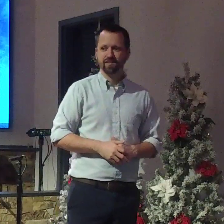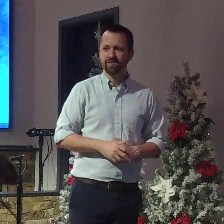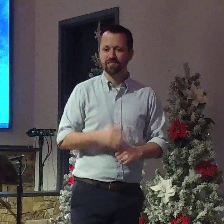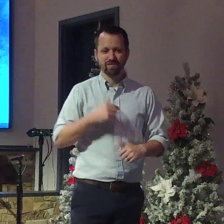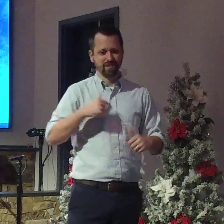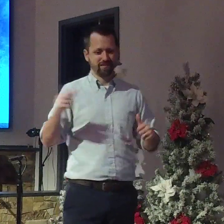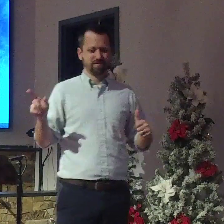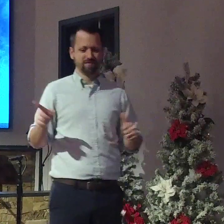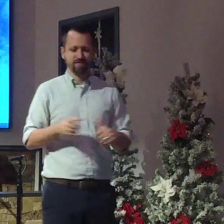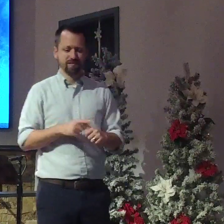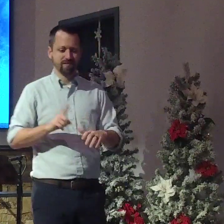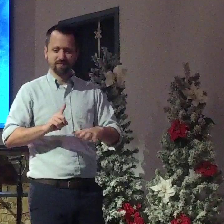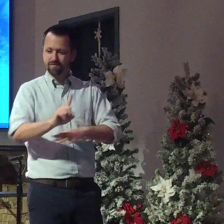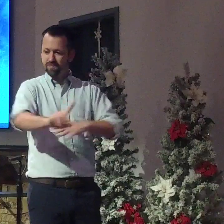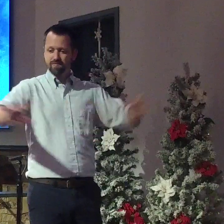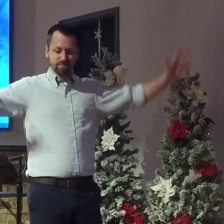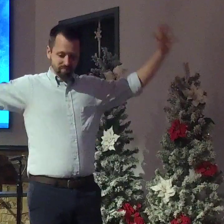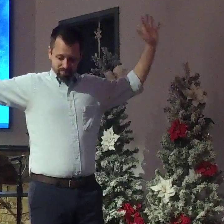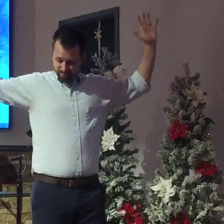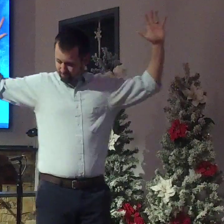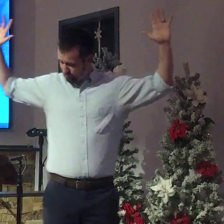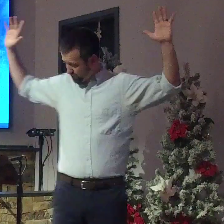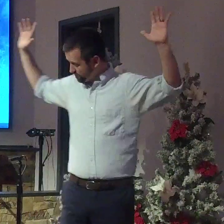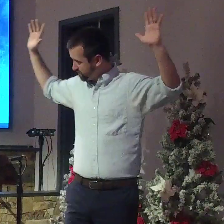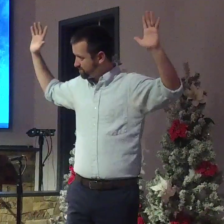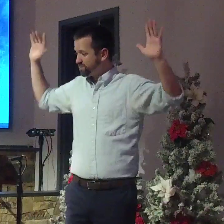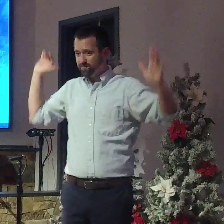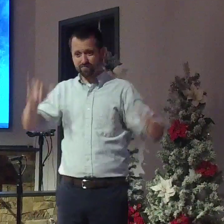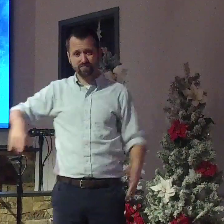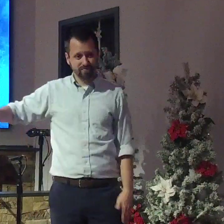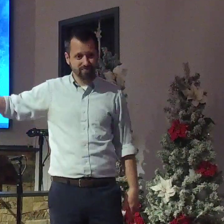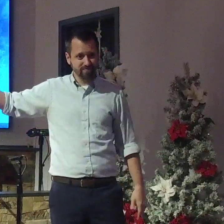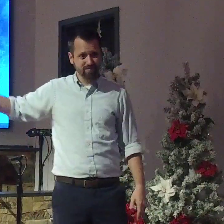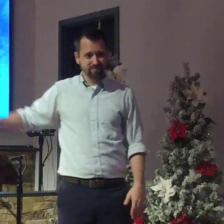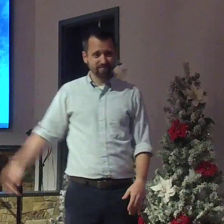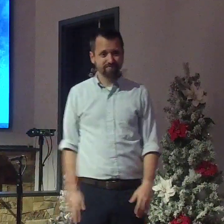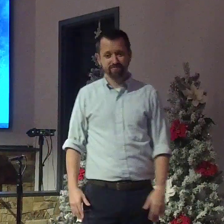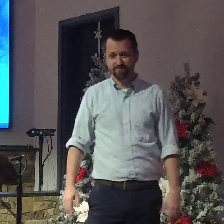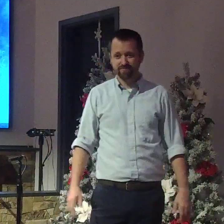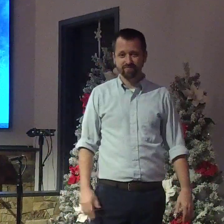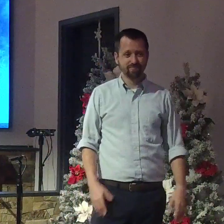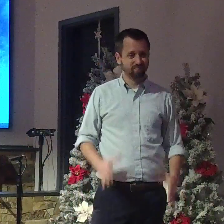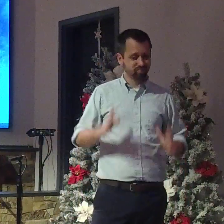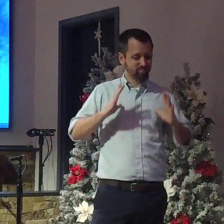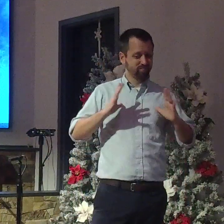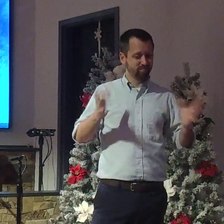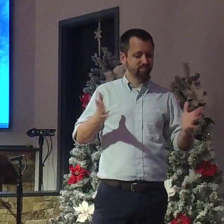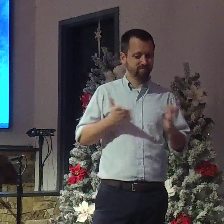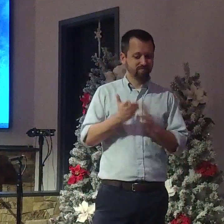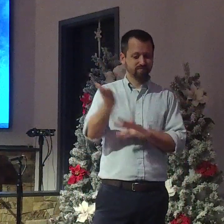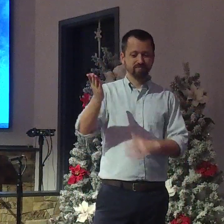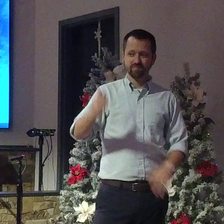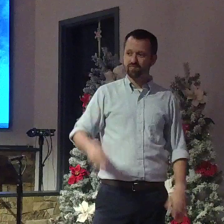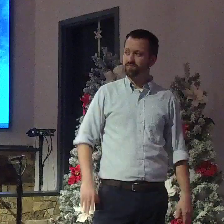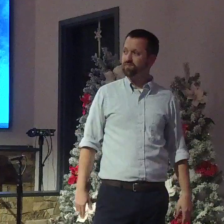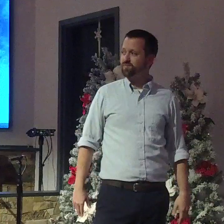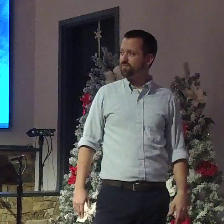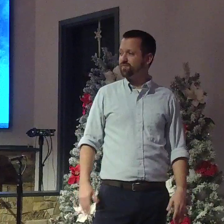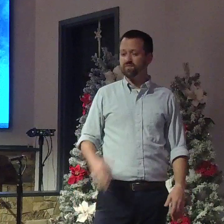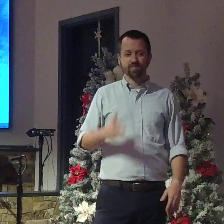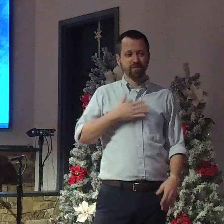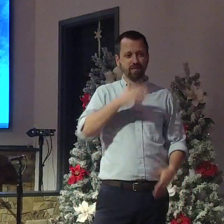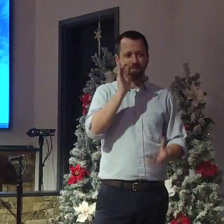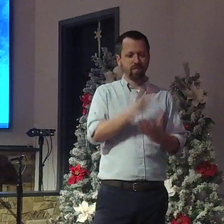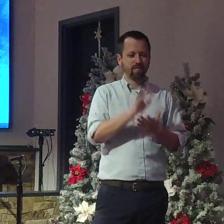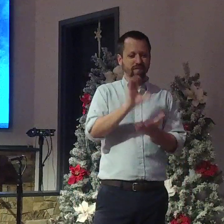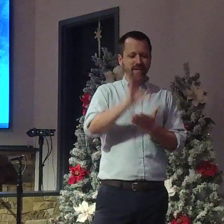to release a prisoner. You know, 2 years ago, Kathy and I were leaving to go on a trip, and we